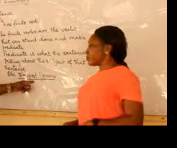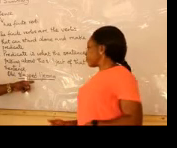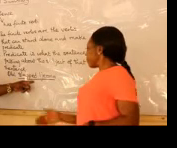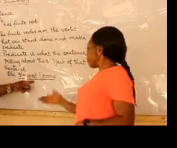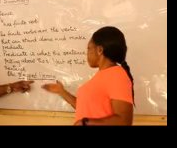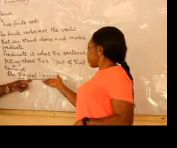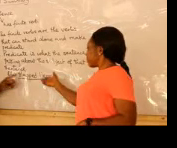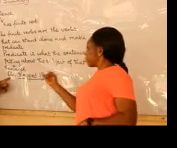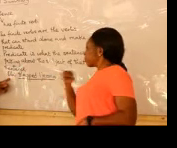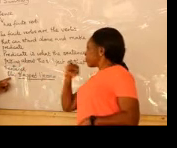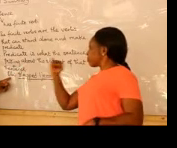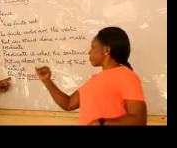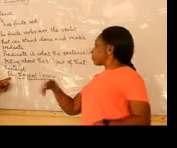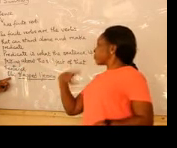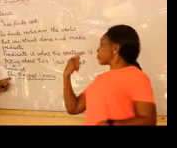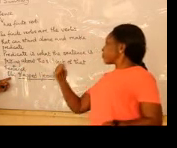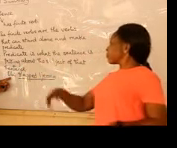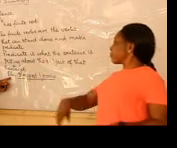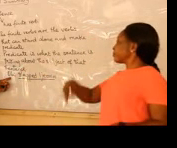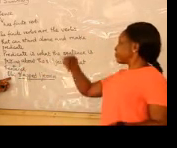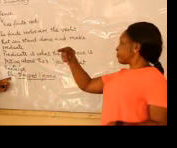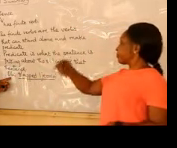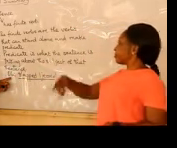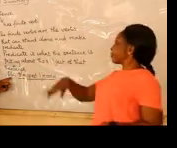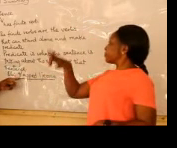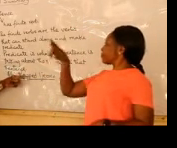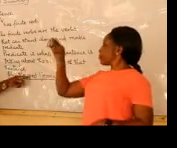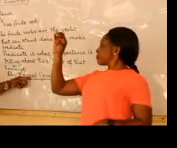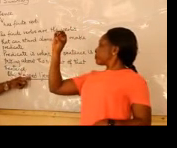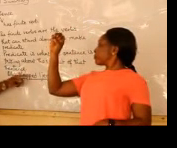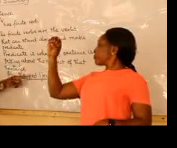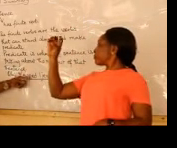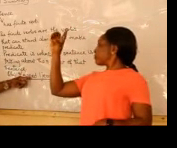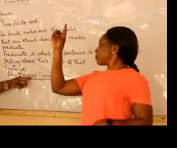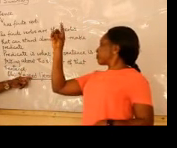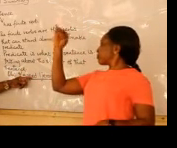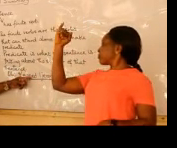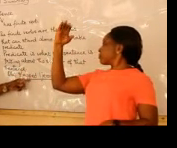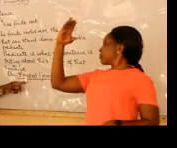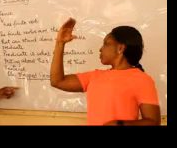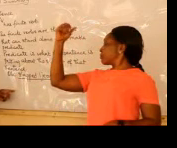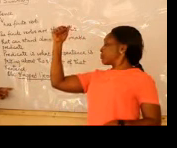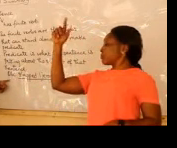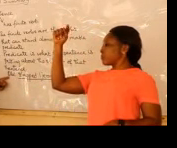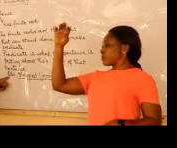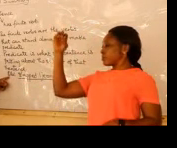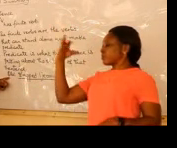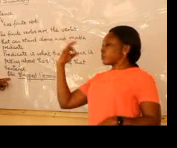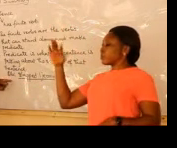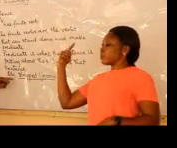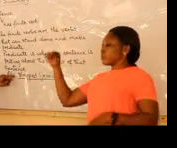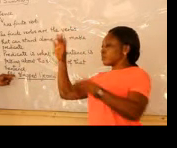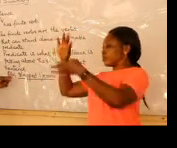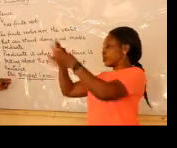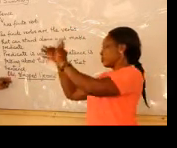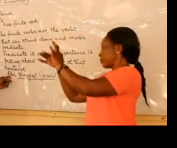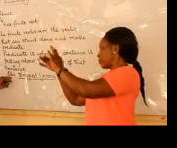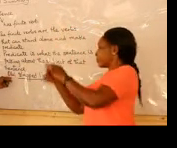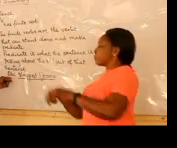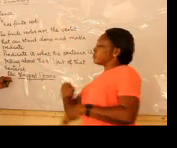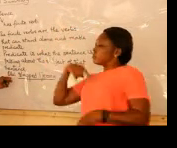this is the predicate of the sentence. The sentence is telling us that Obi